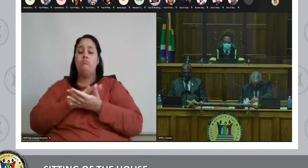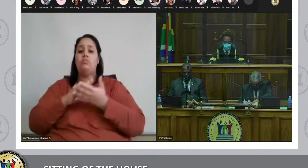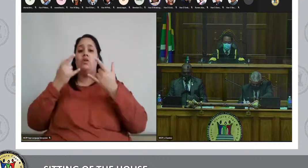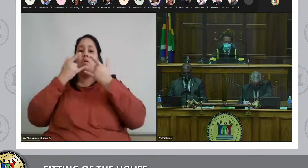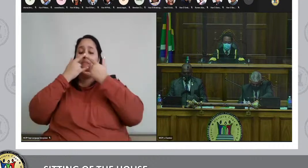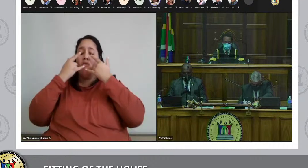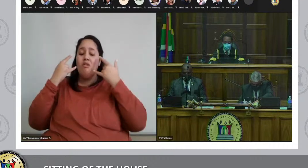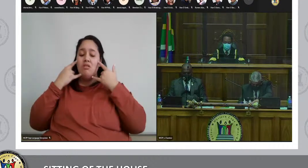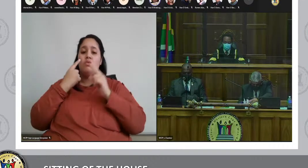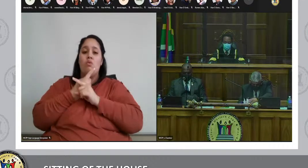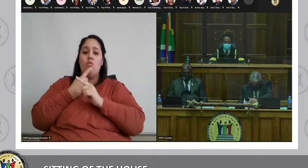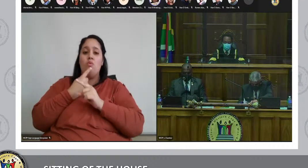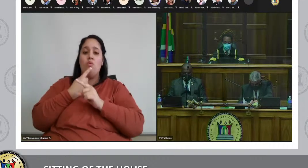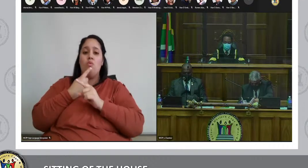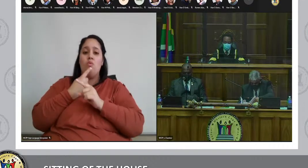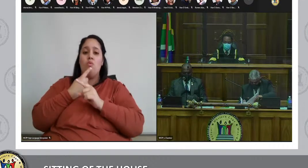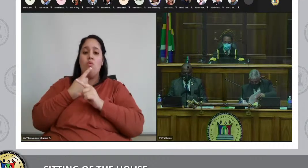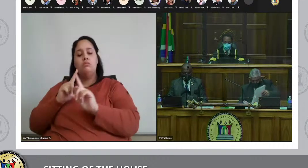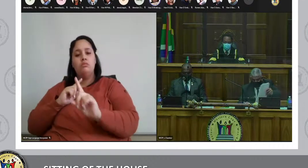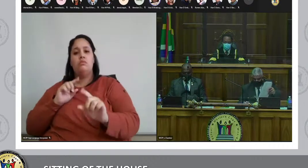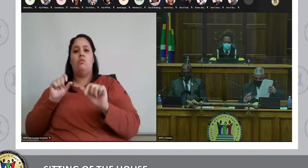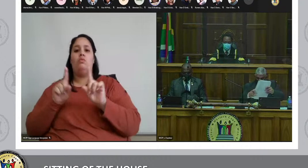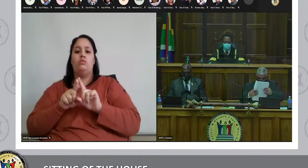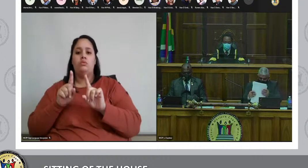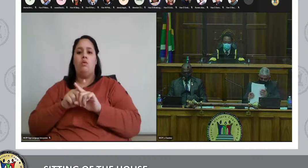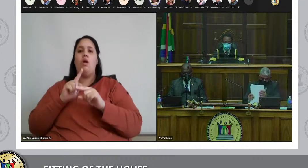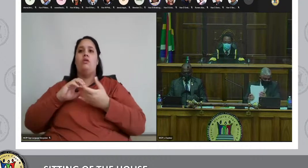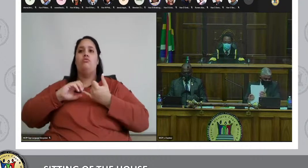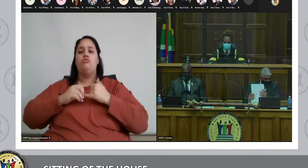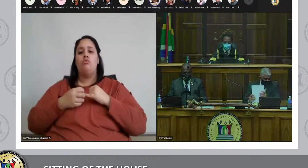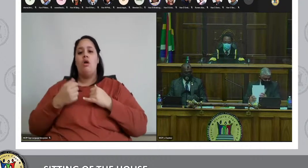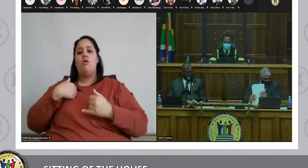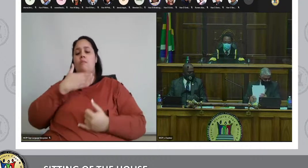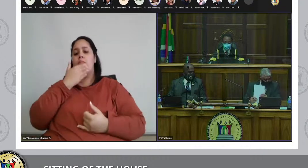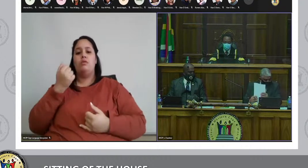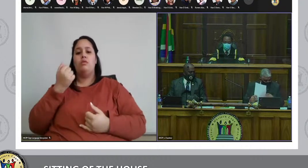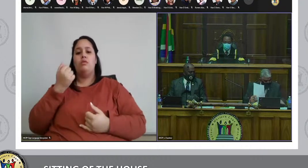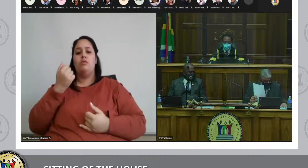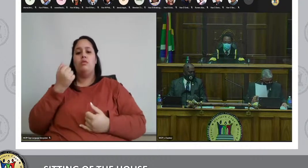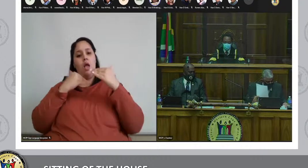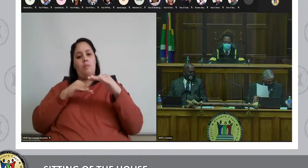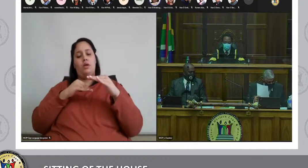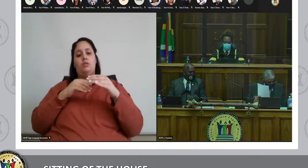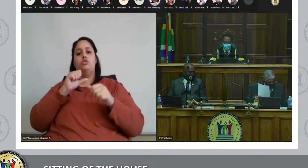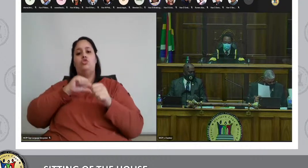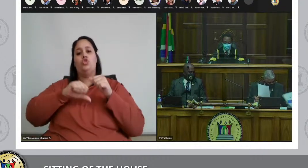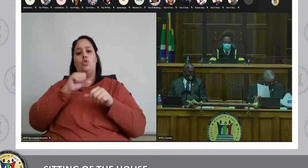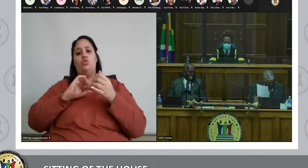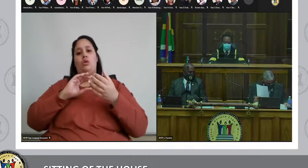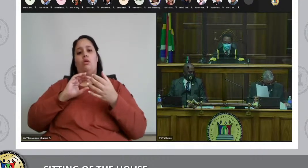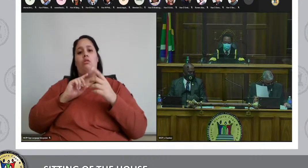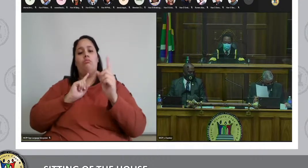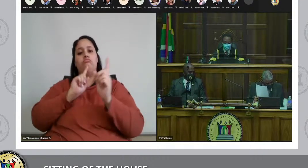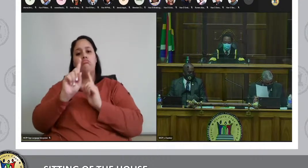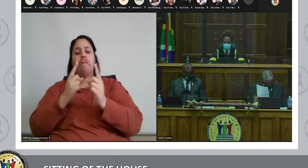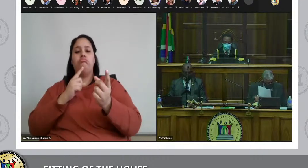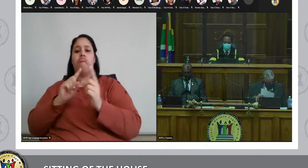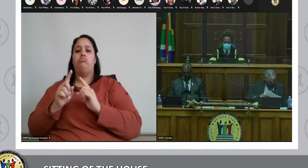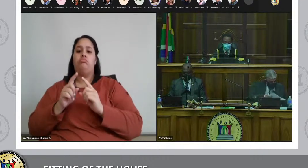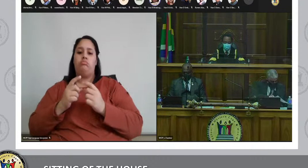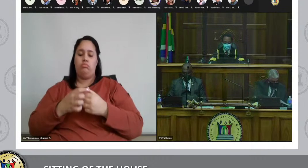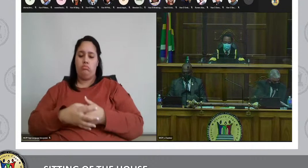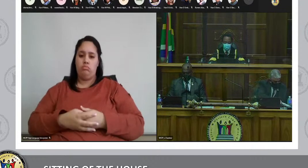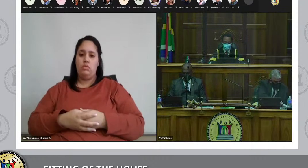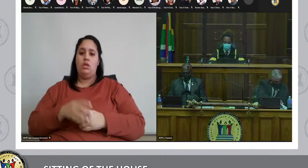time, maintaining social distancing, and trying by all means to limit social interaction as much as possible. The